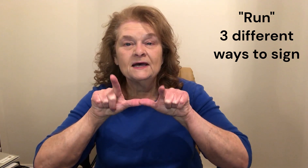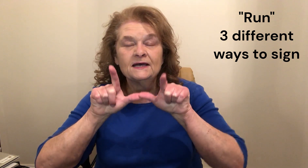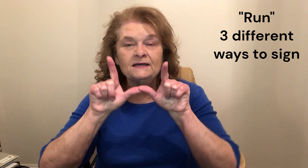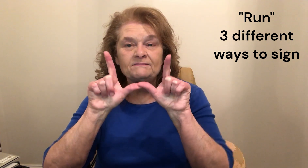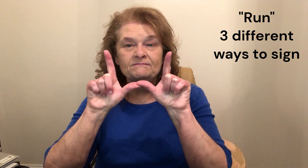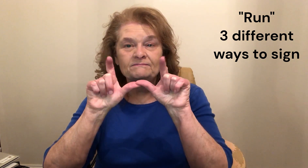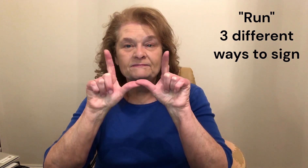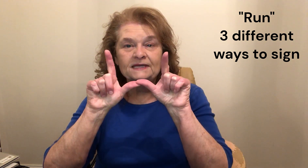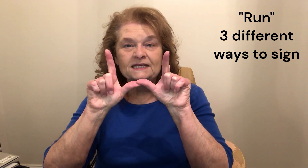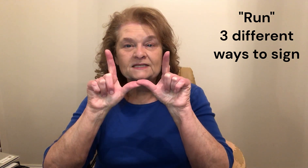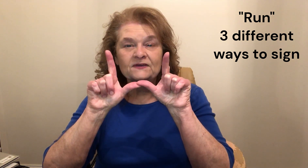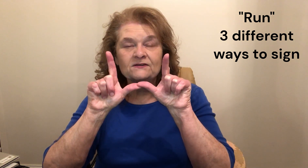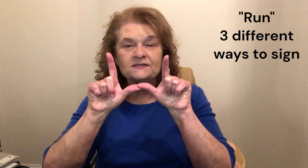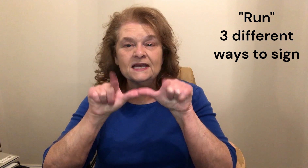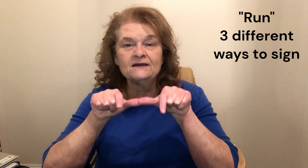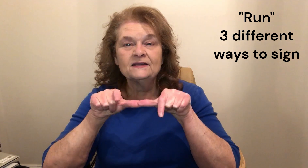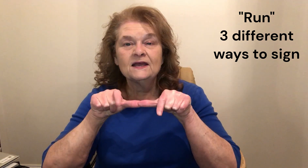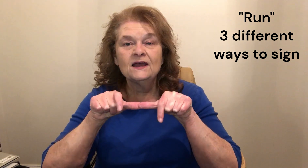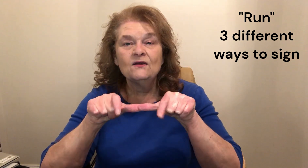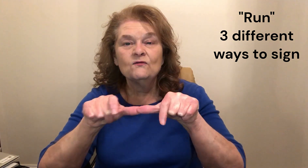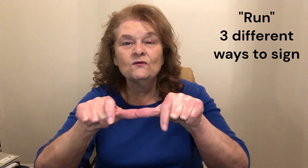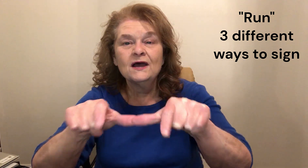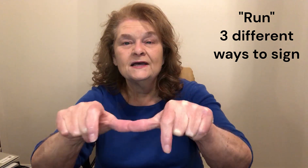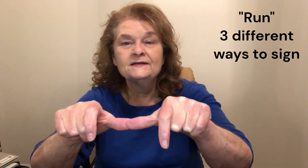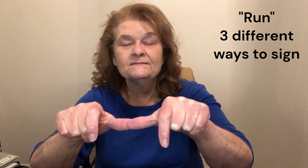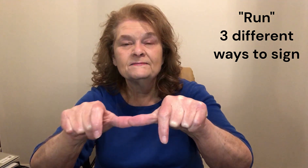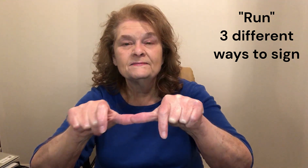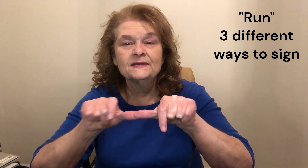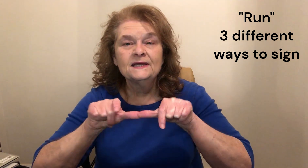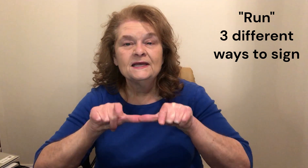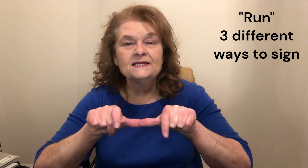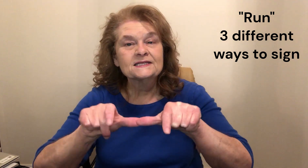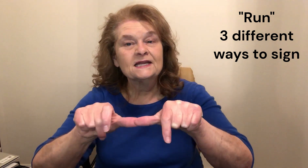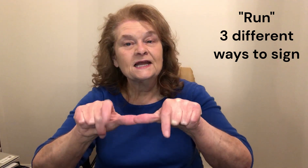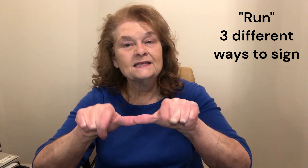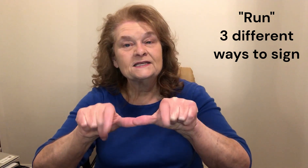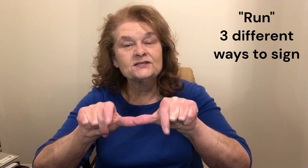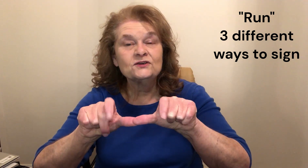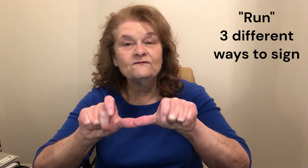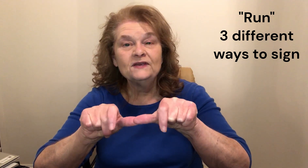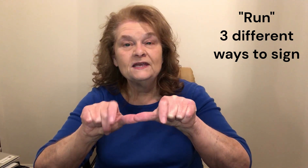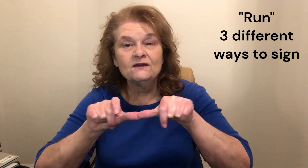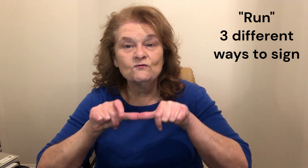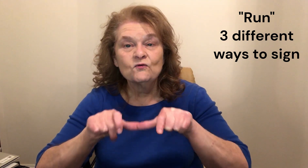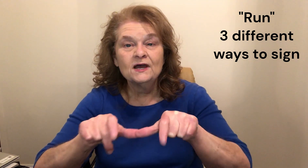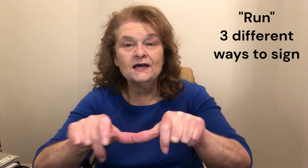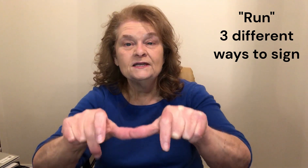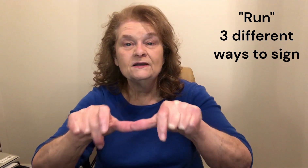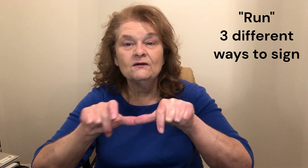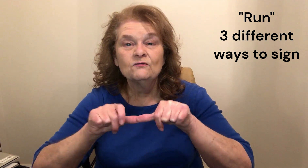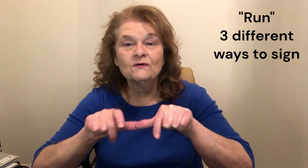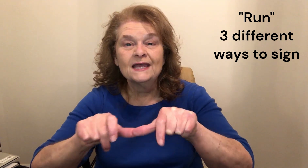My index fingers out. Run. It's kind of like this is your feet. Run or